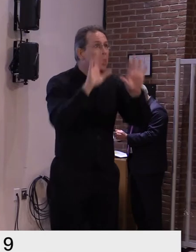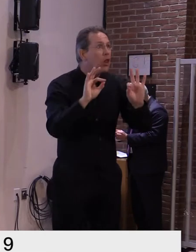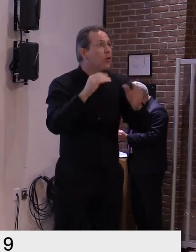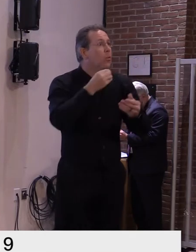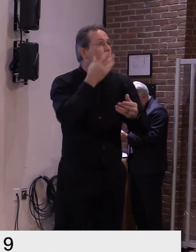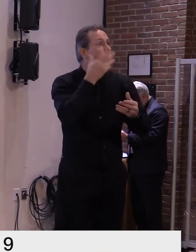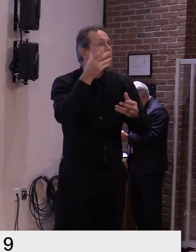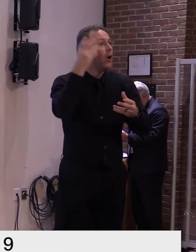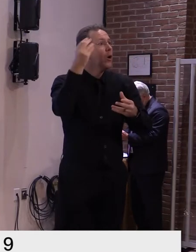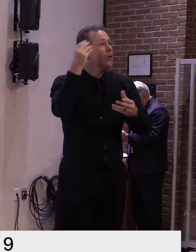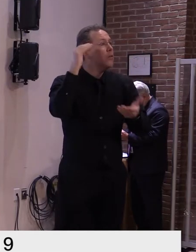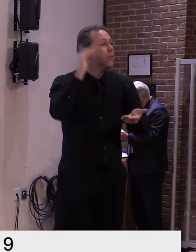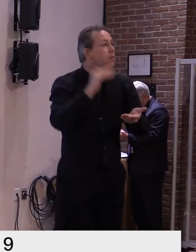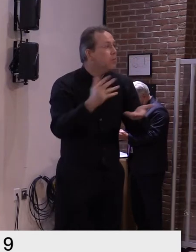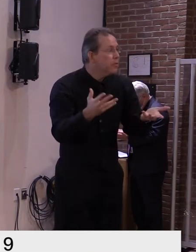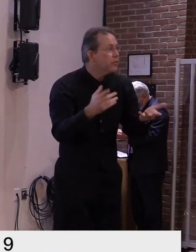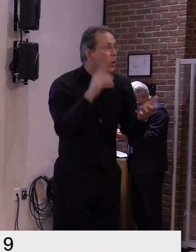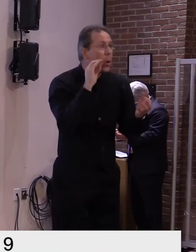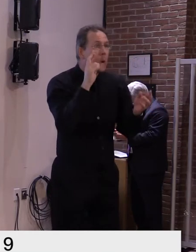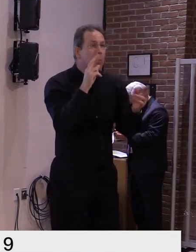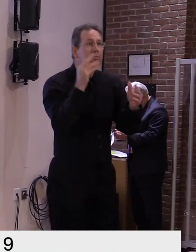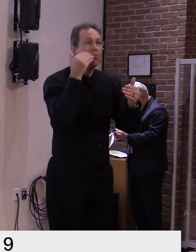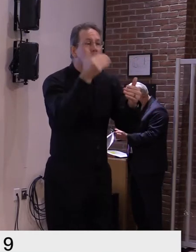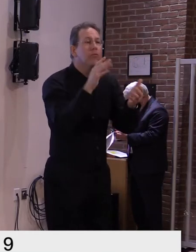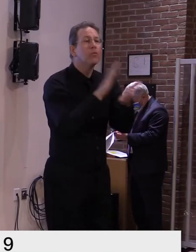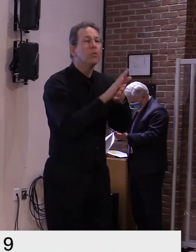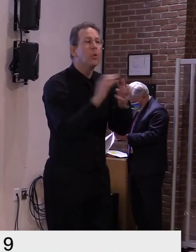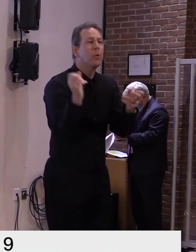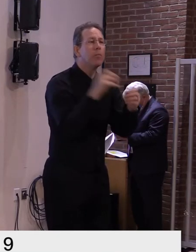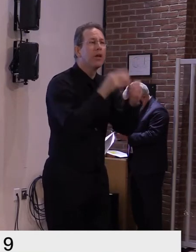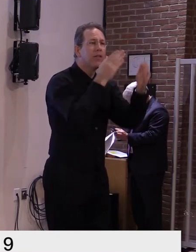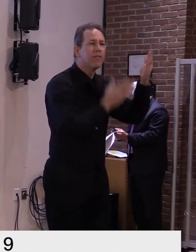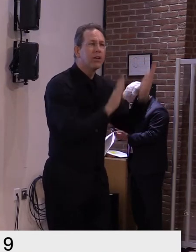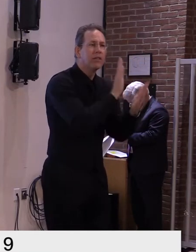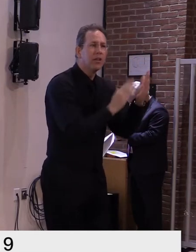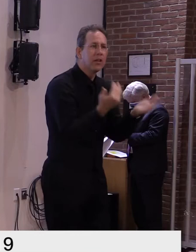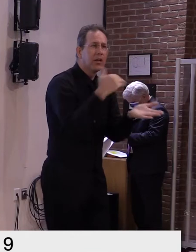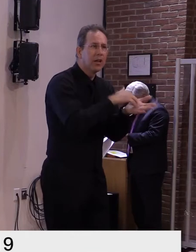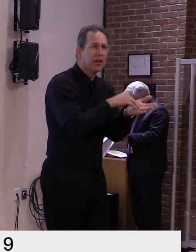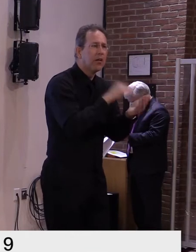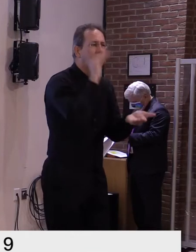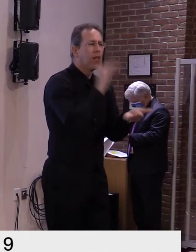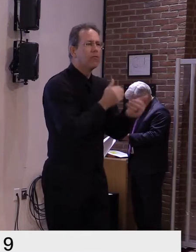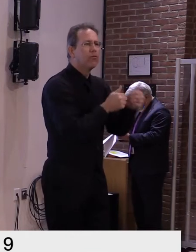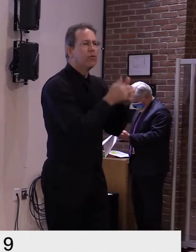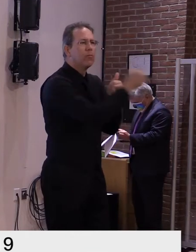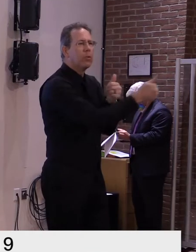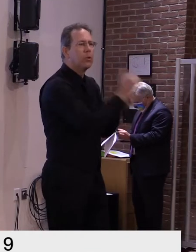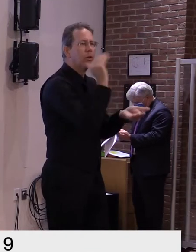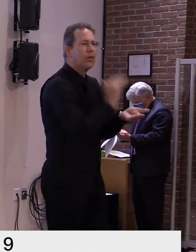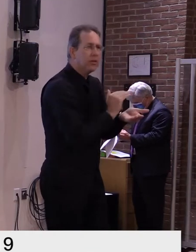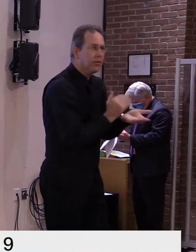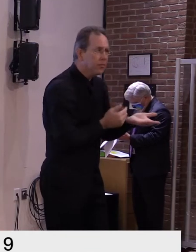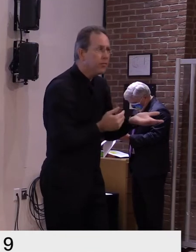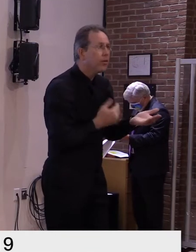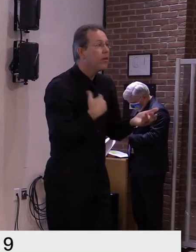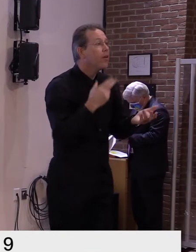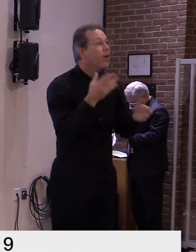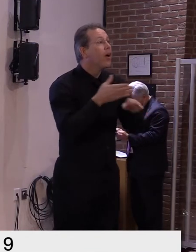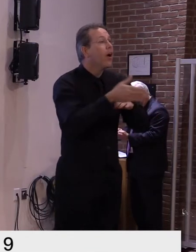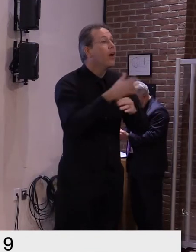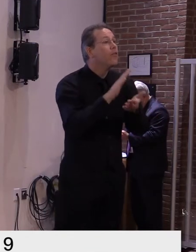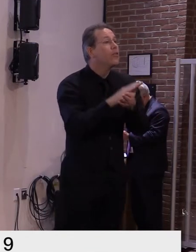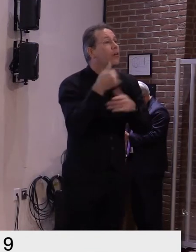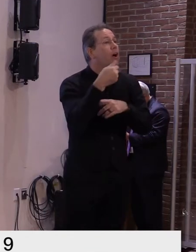return to nearly full in-person instruction after April vacation. I wanted to highlight a key aspect